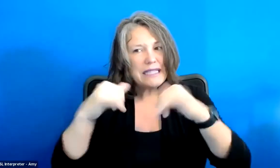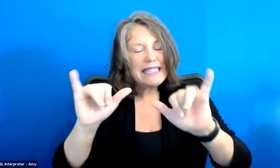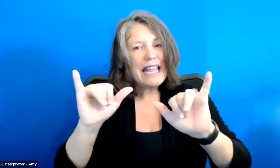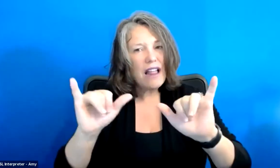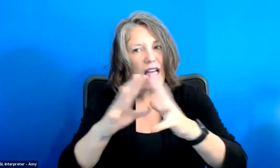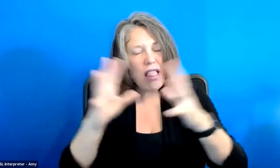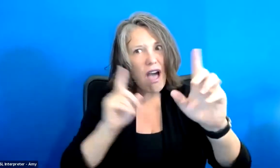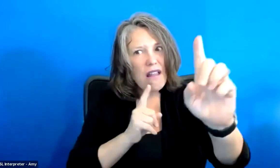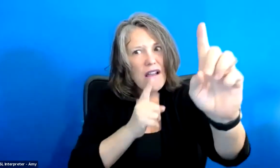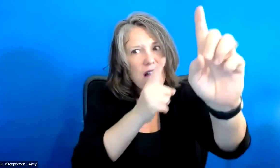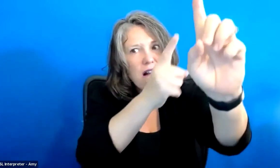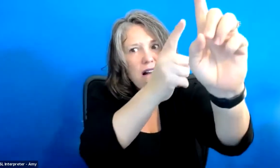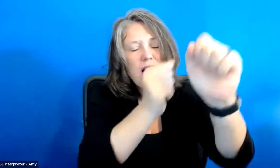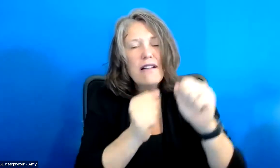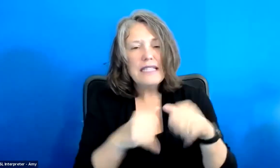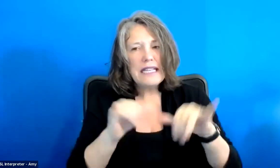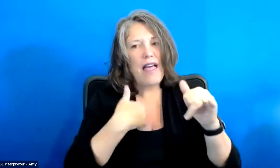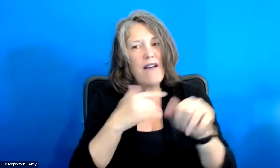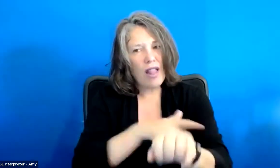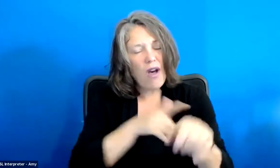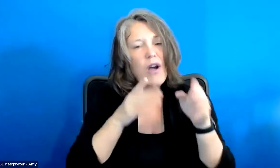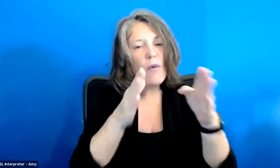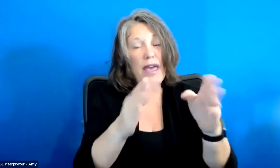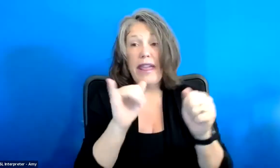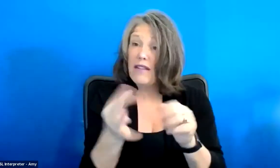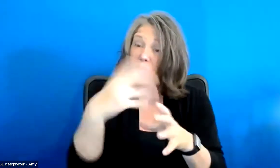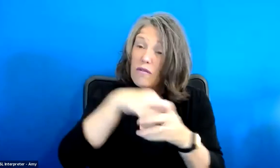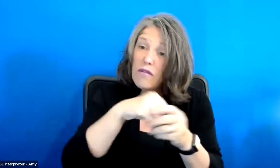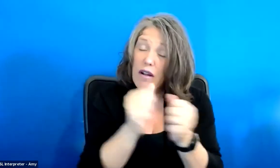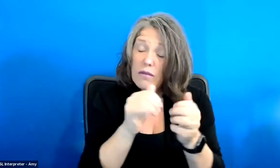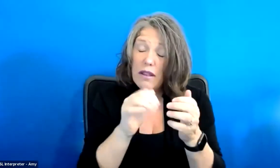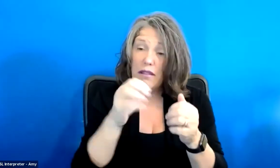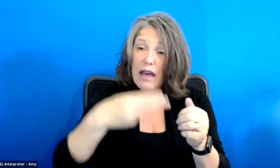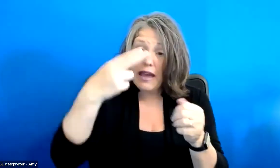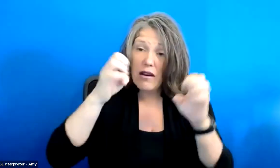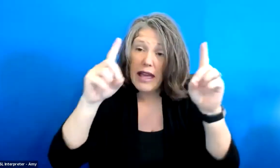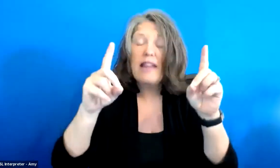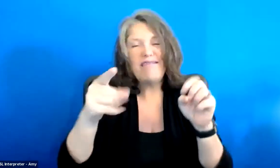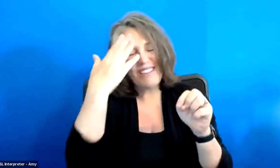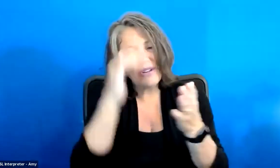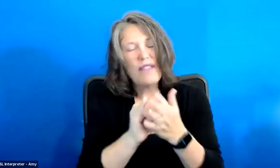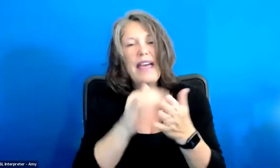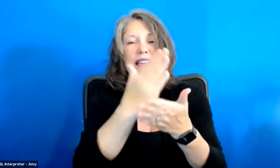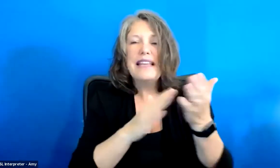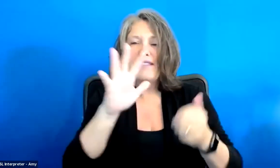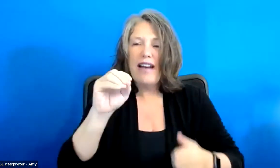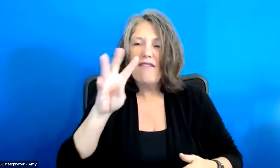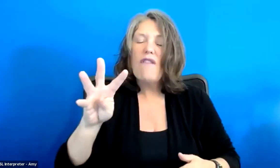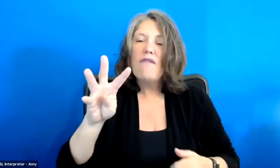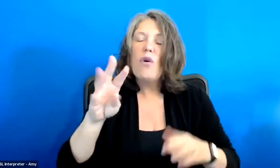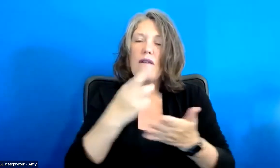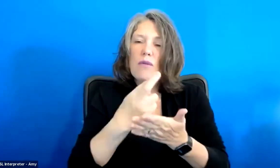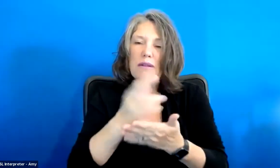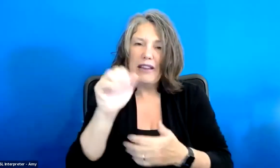any of you who are involved in higher education, I think you know that. Section 504 of the Rehabilitation